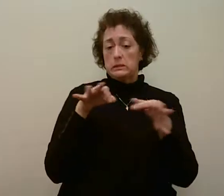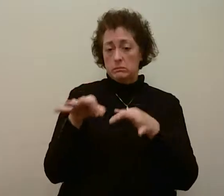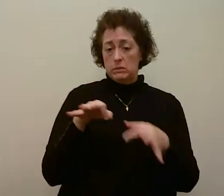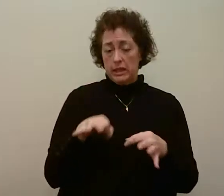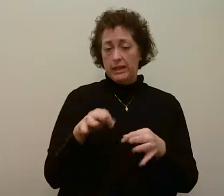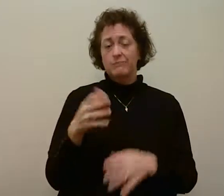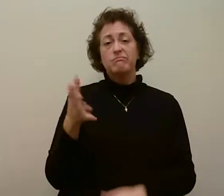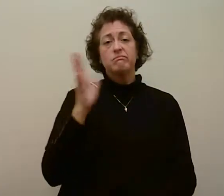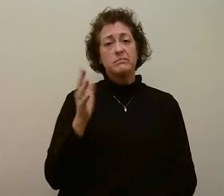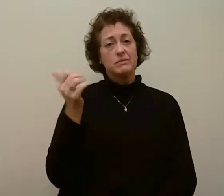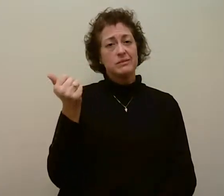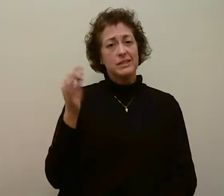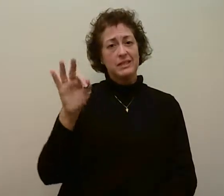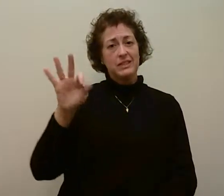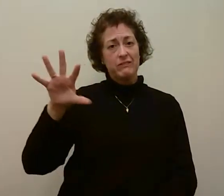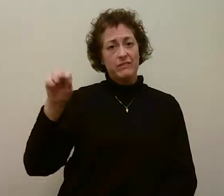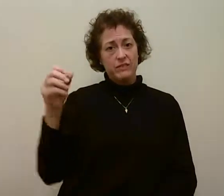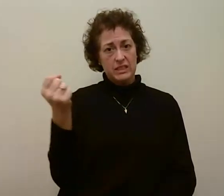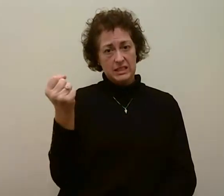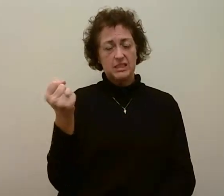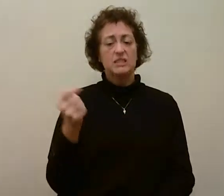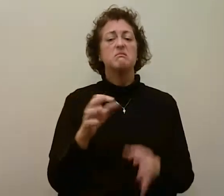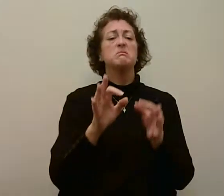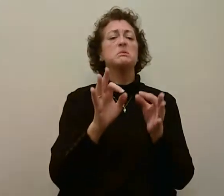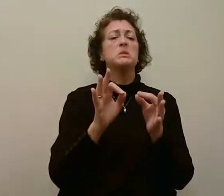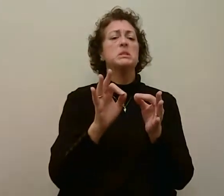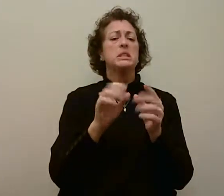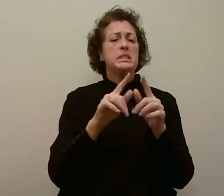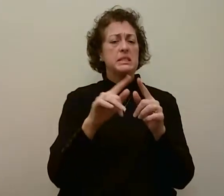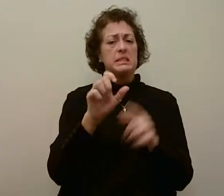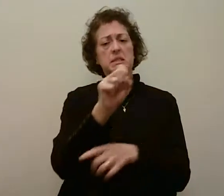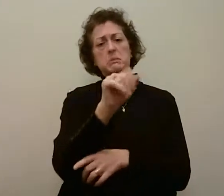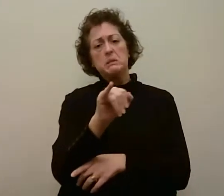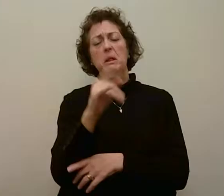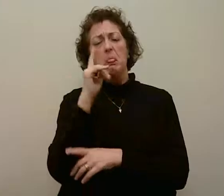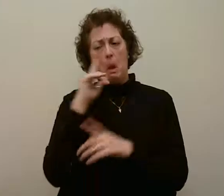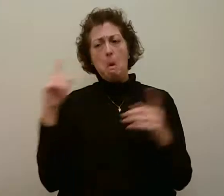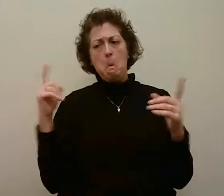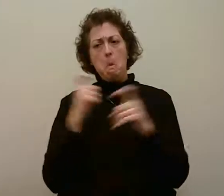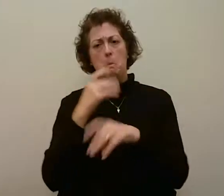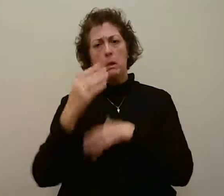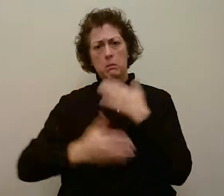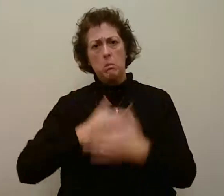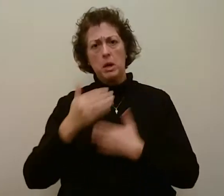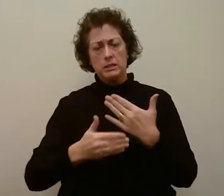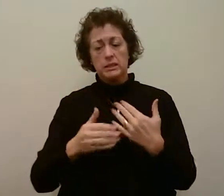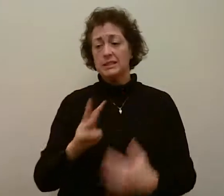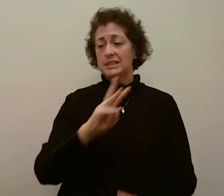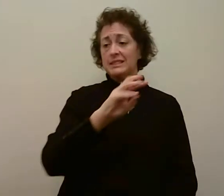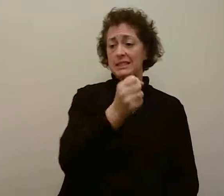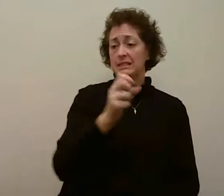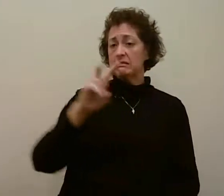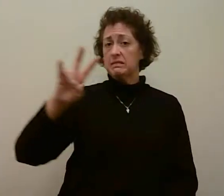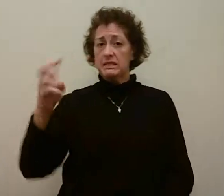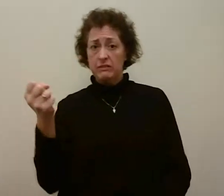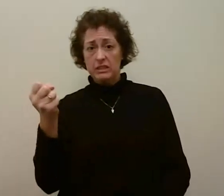it was thought to be a very complex process. In the 60s and 70s, research started developing their own